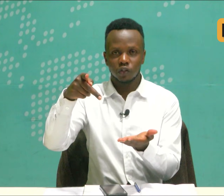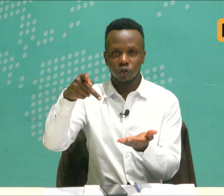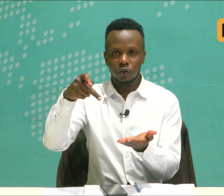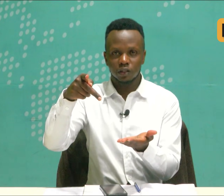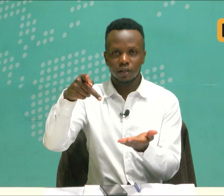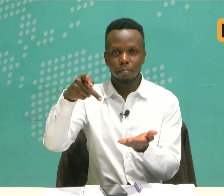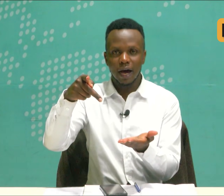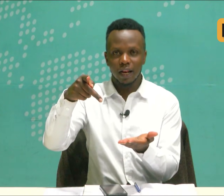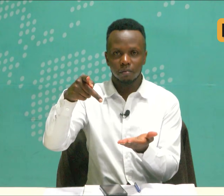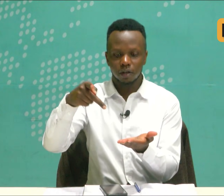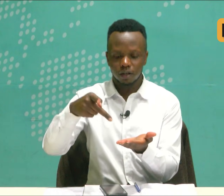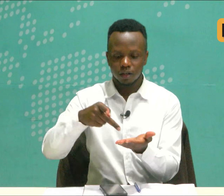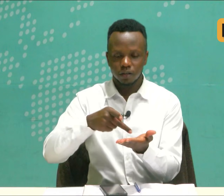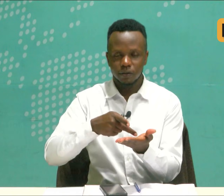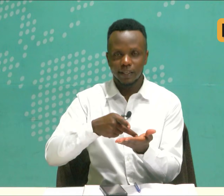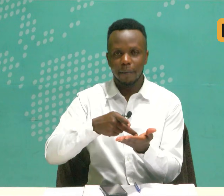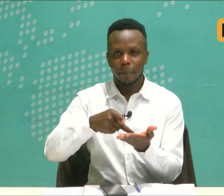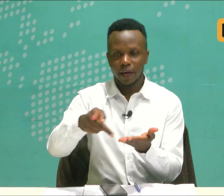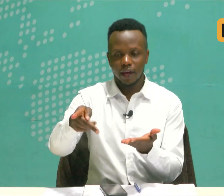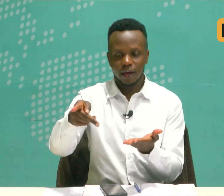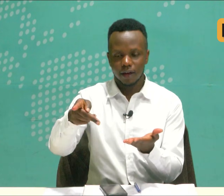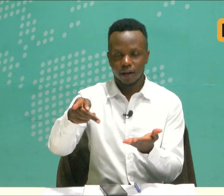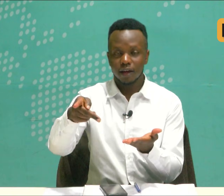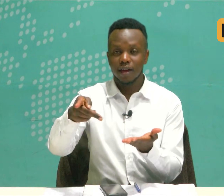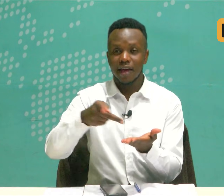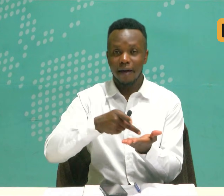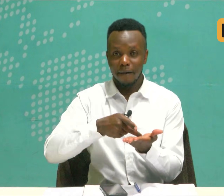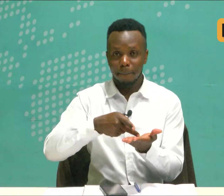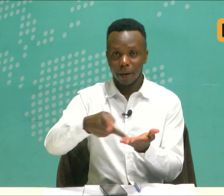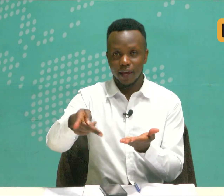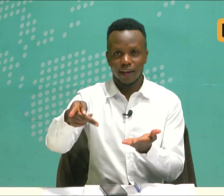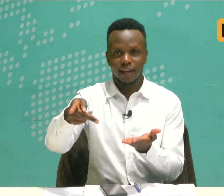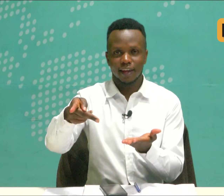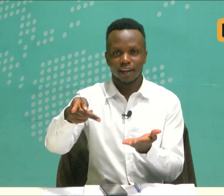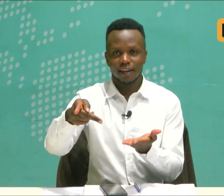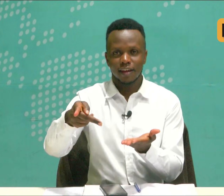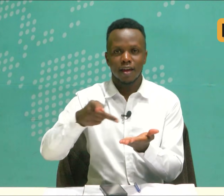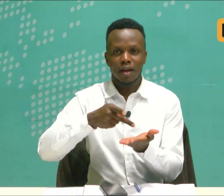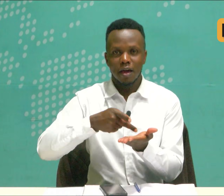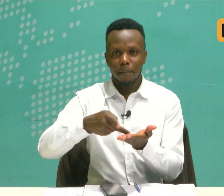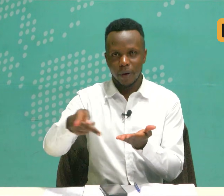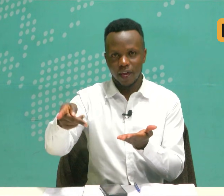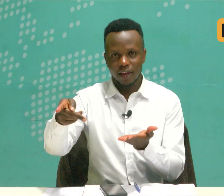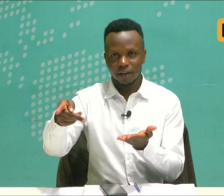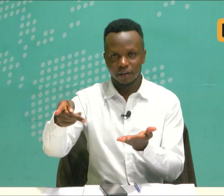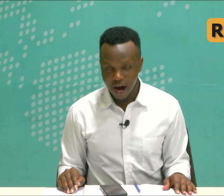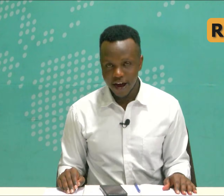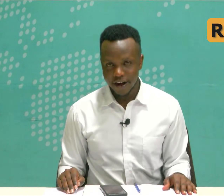use palm. Say pay, pay, pay.